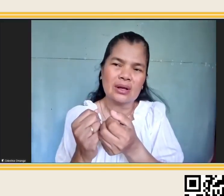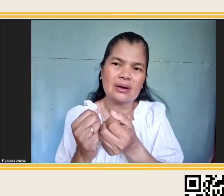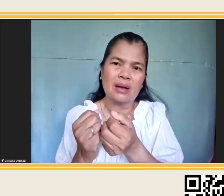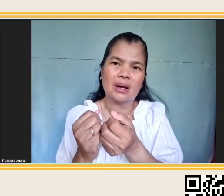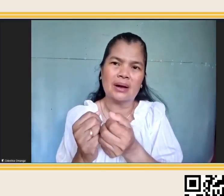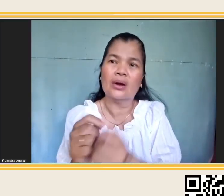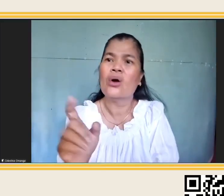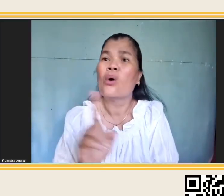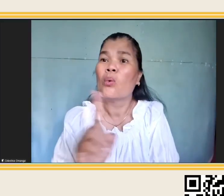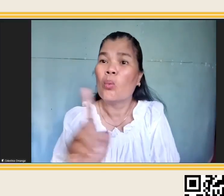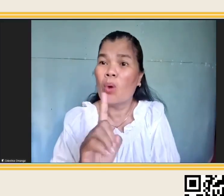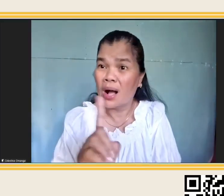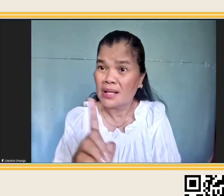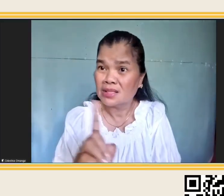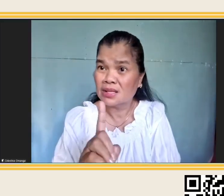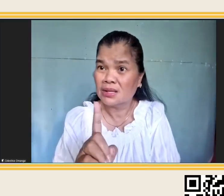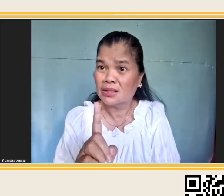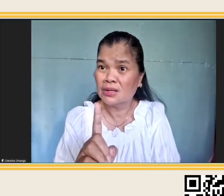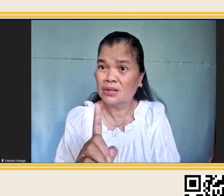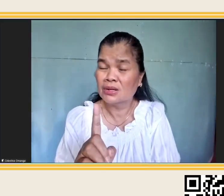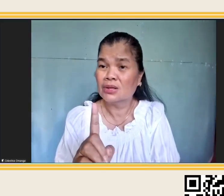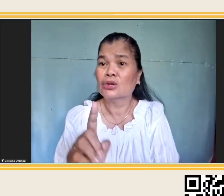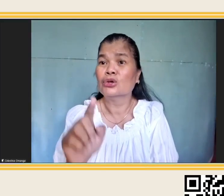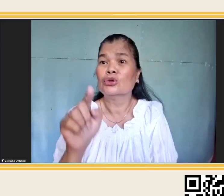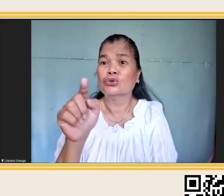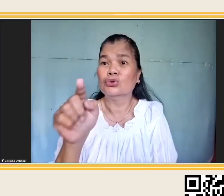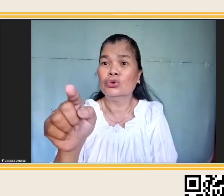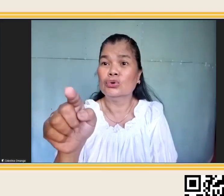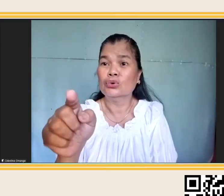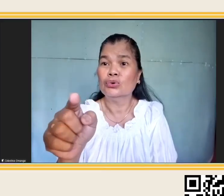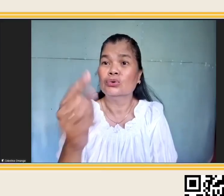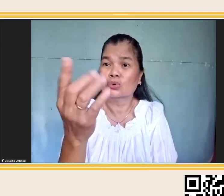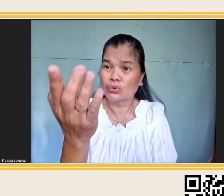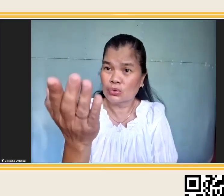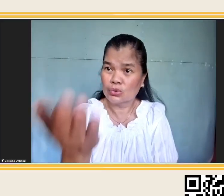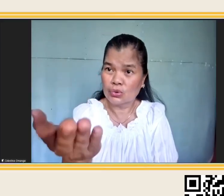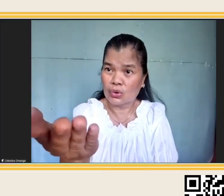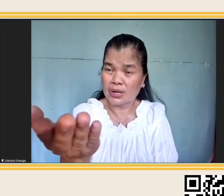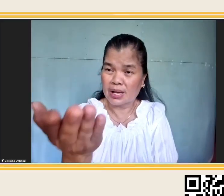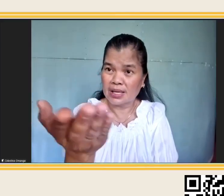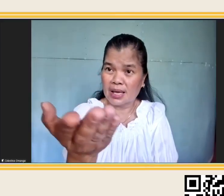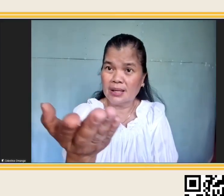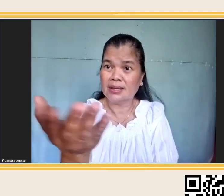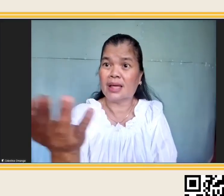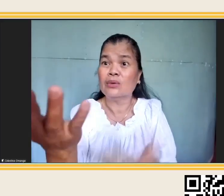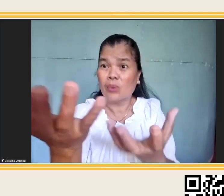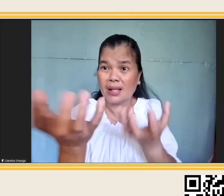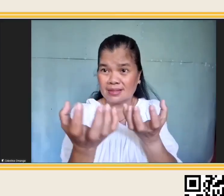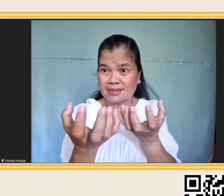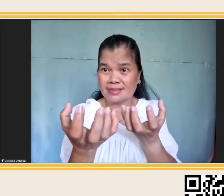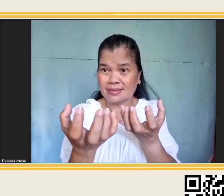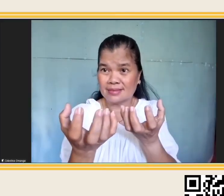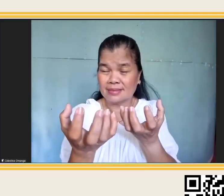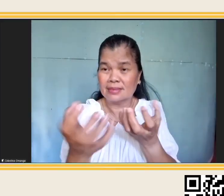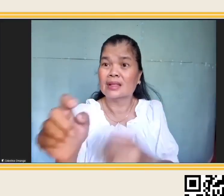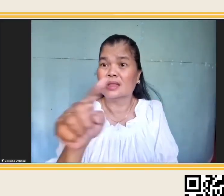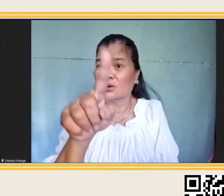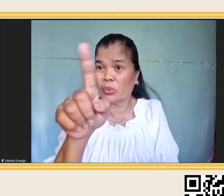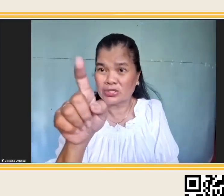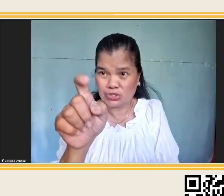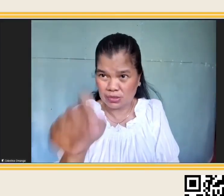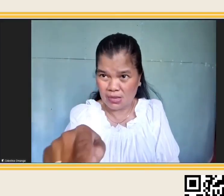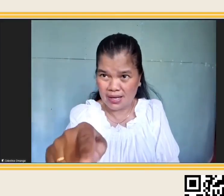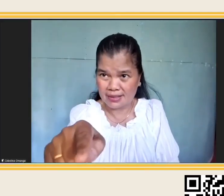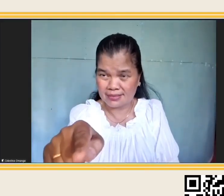isan, correct grammar. What do you or ganyan, then one.